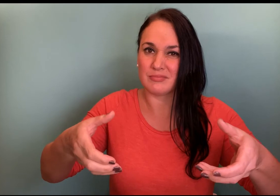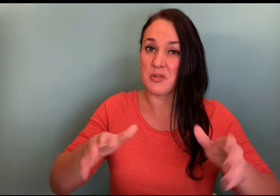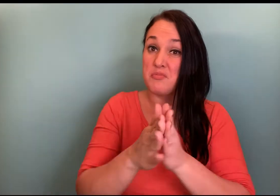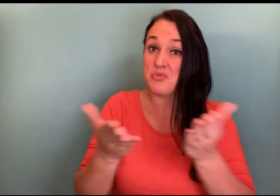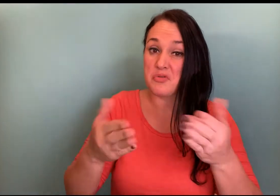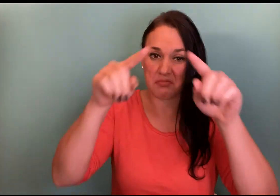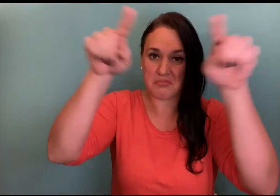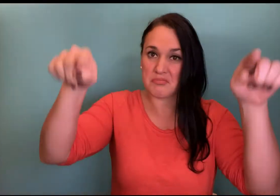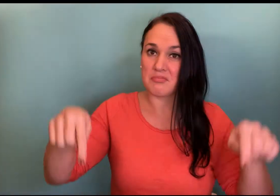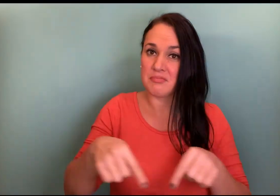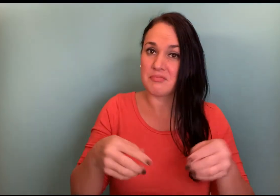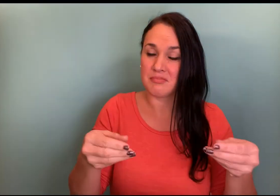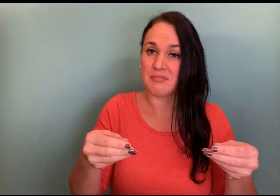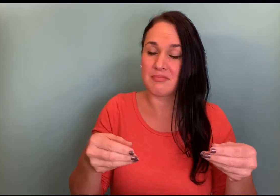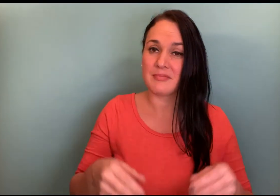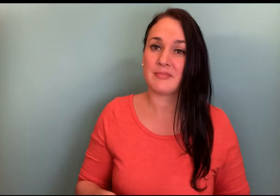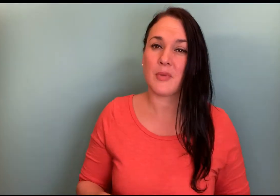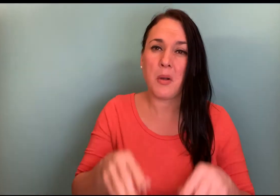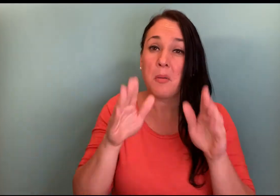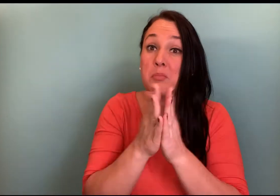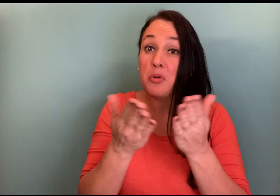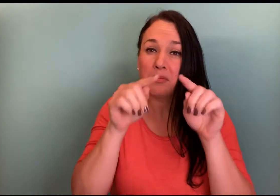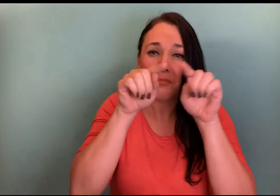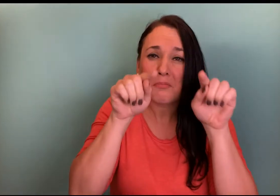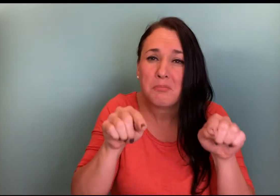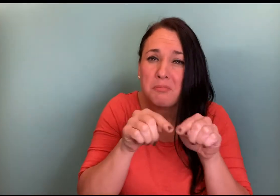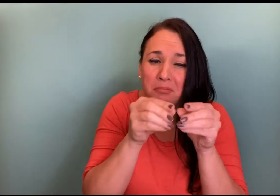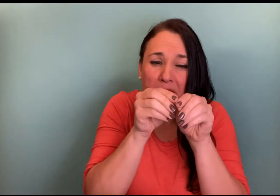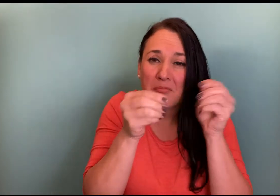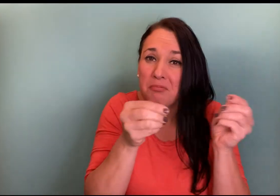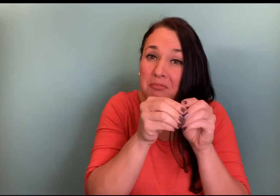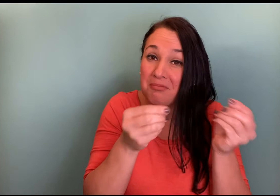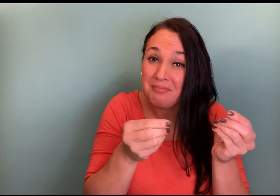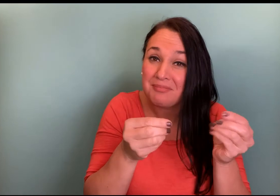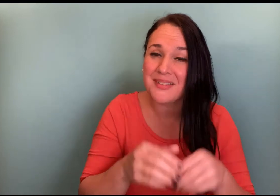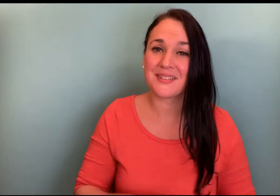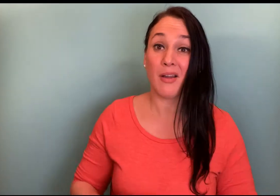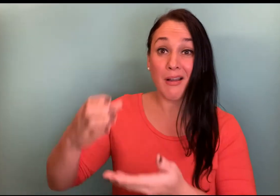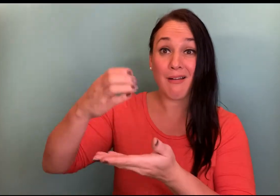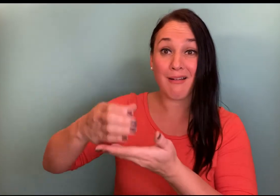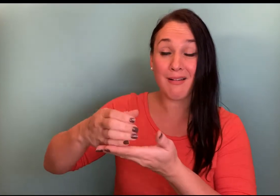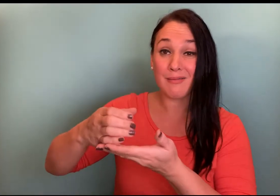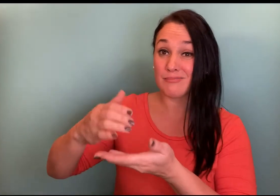a book is this shape, or a book is tiny and you could turn the pages. A cup is small, a cup